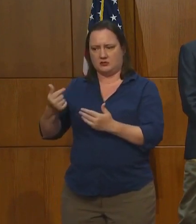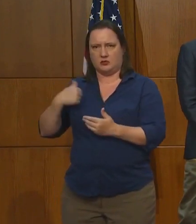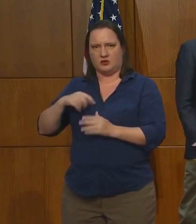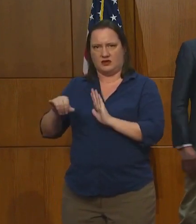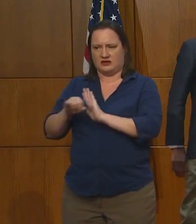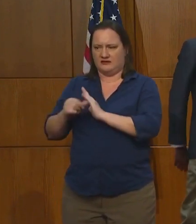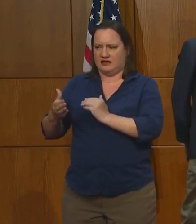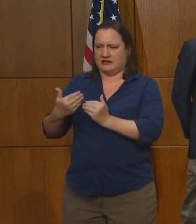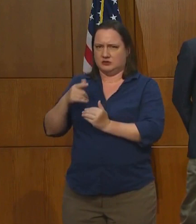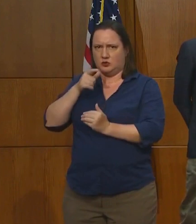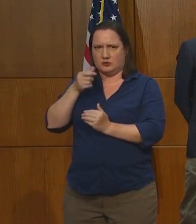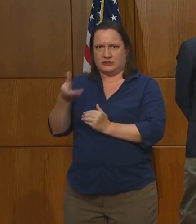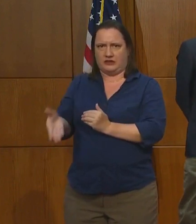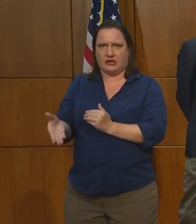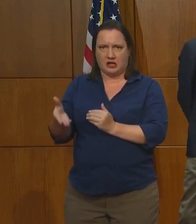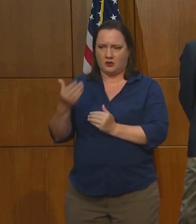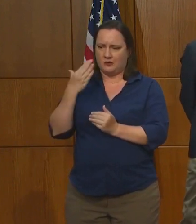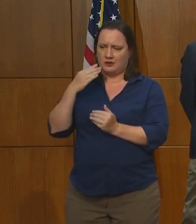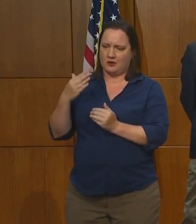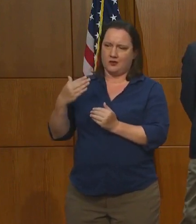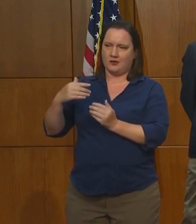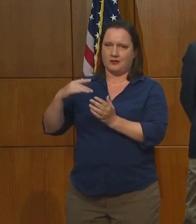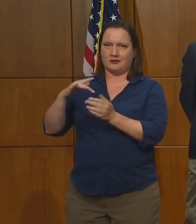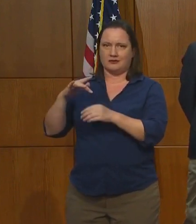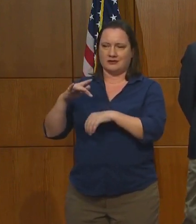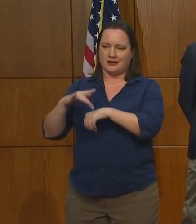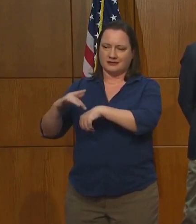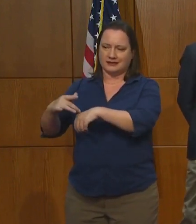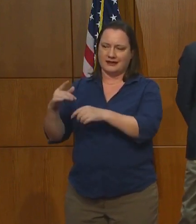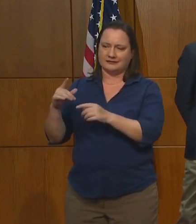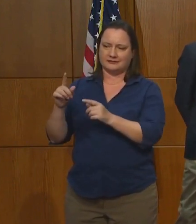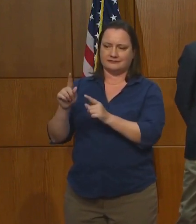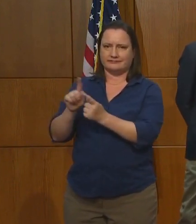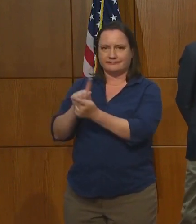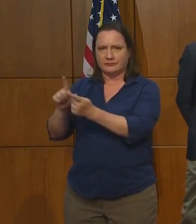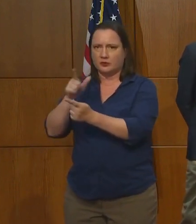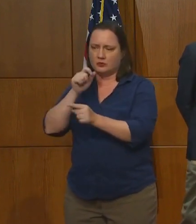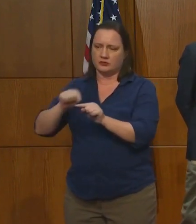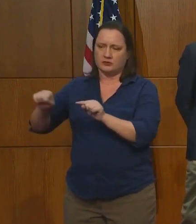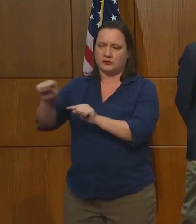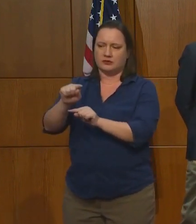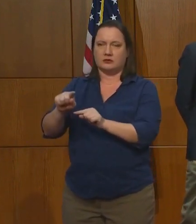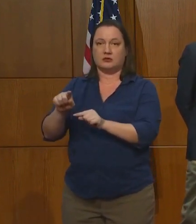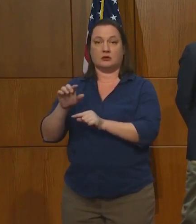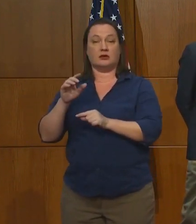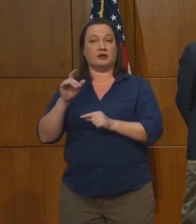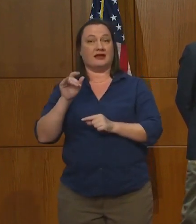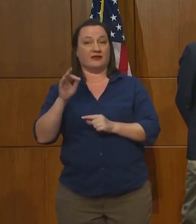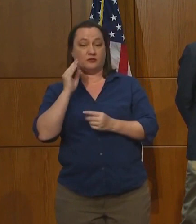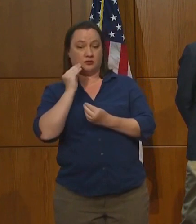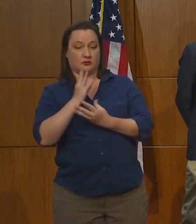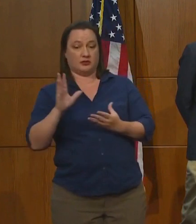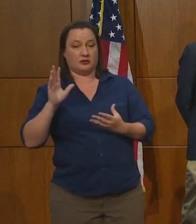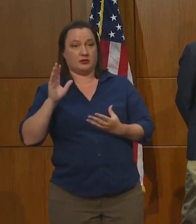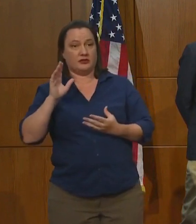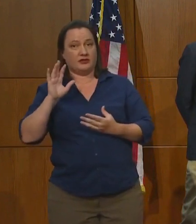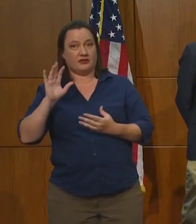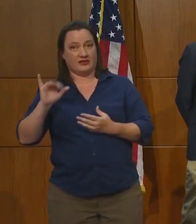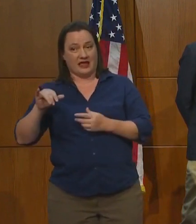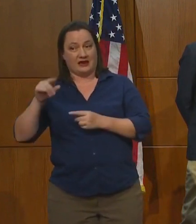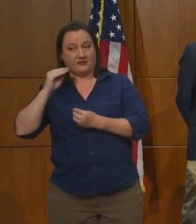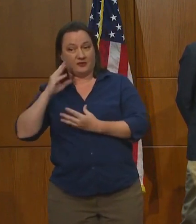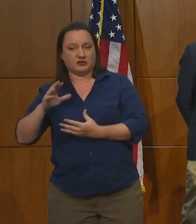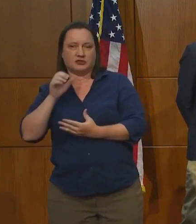all the cases, we can identify all the contacts. Releasing information about that particular outbreak doesn't advance